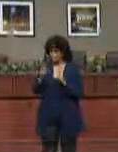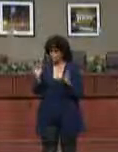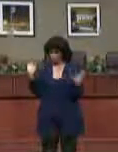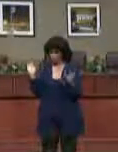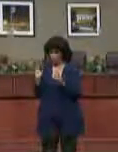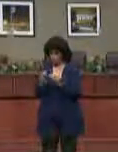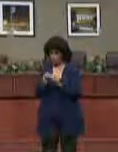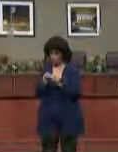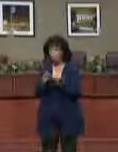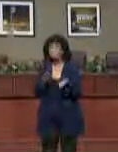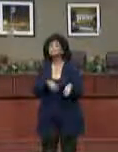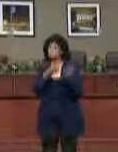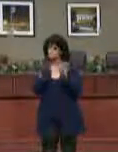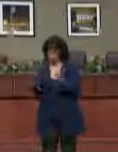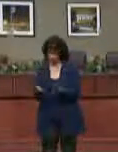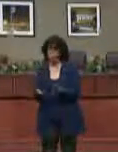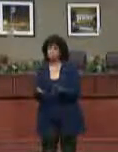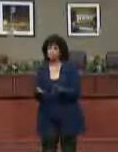of the coronavirus.